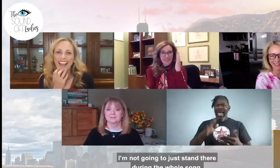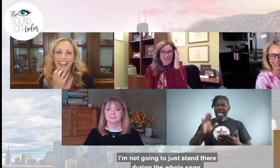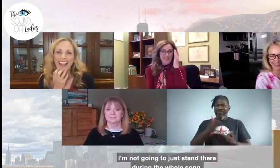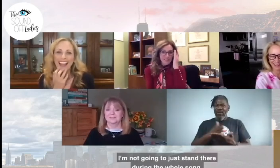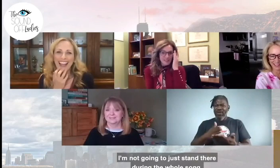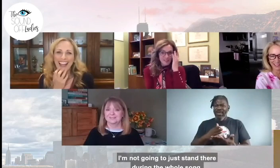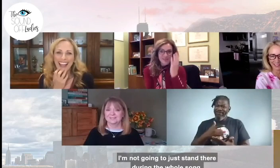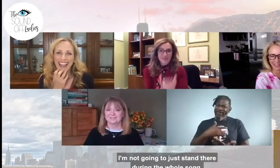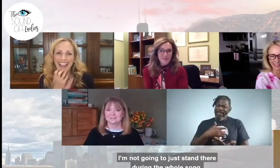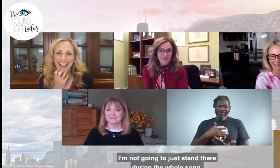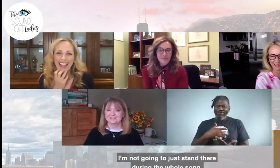whole song.